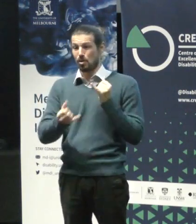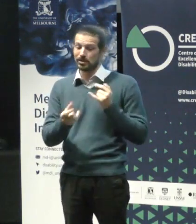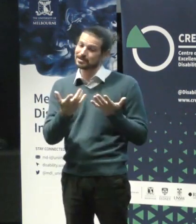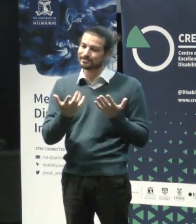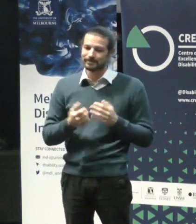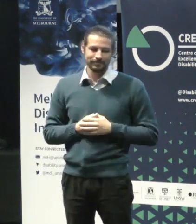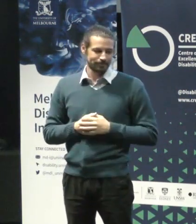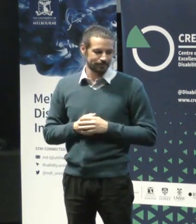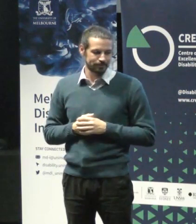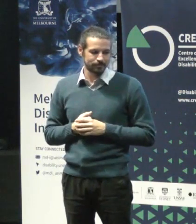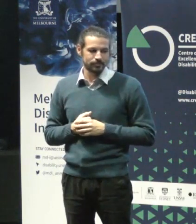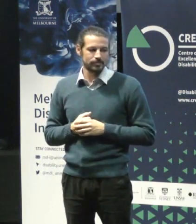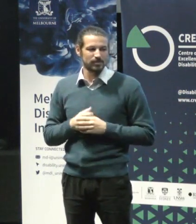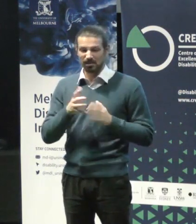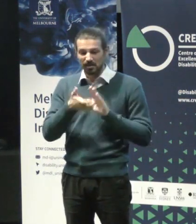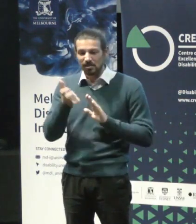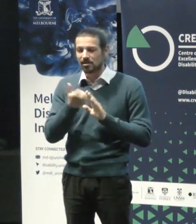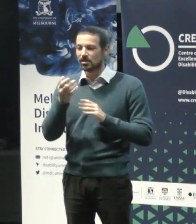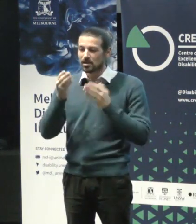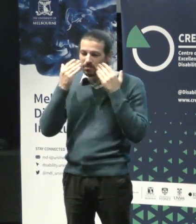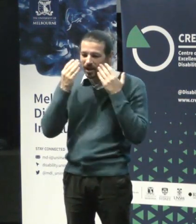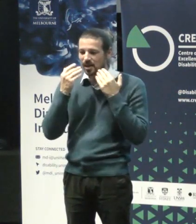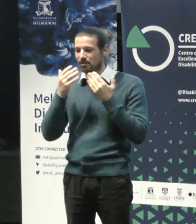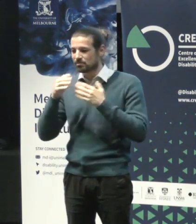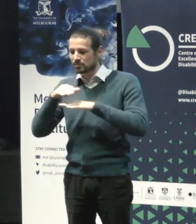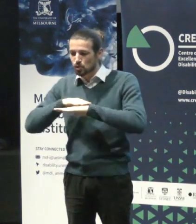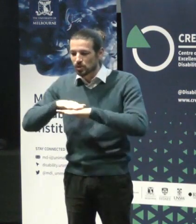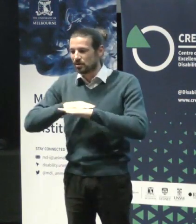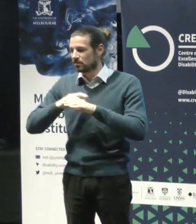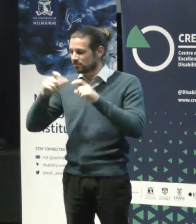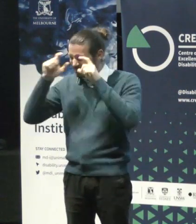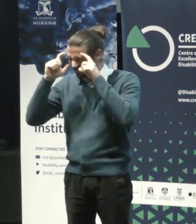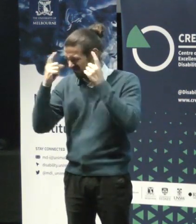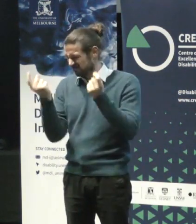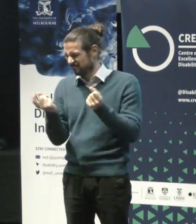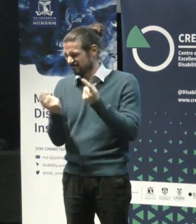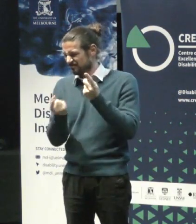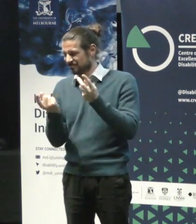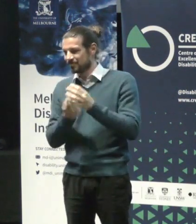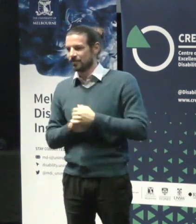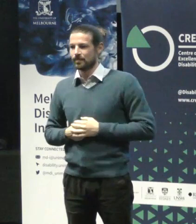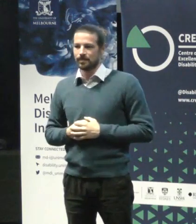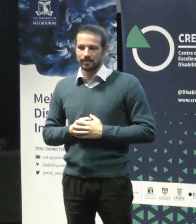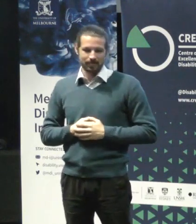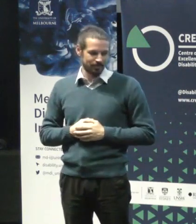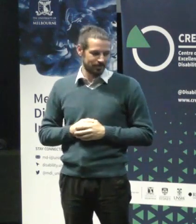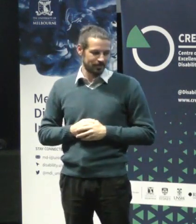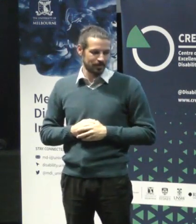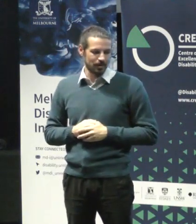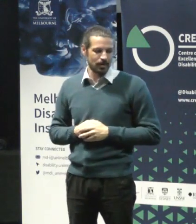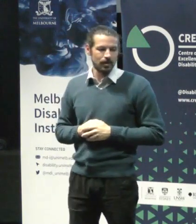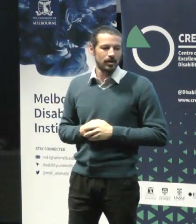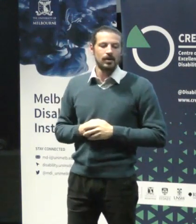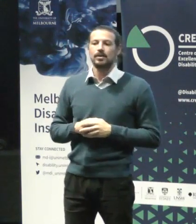stolen lots of things, tons of things, makeup, cream, sunglasses, lots of things. So what happens as a result of this? I've said this already, really.